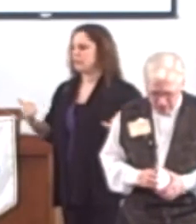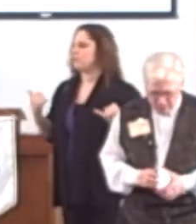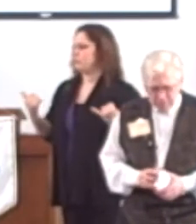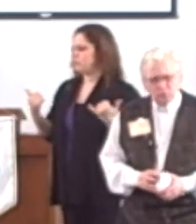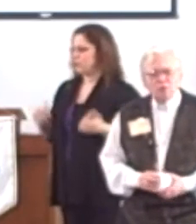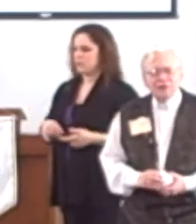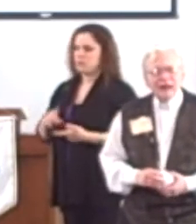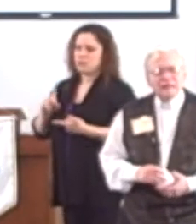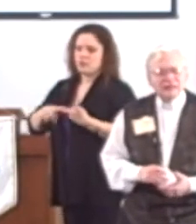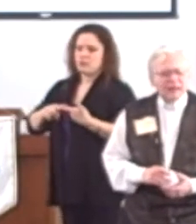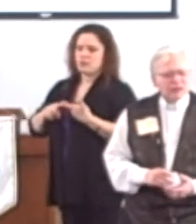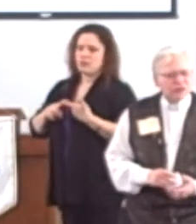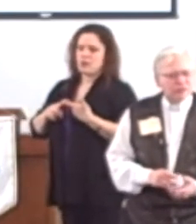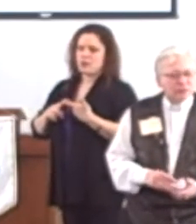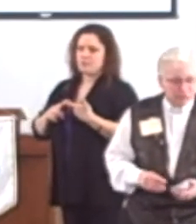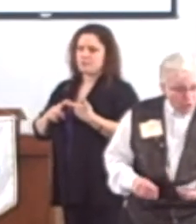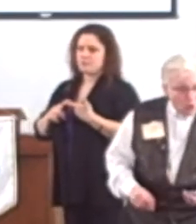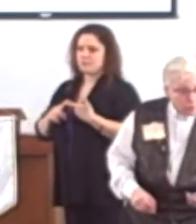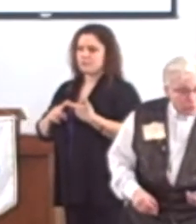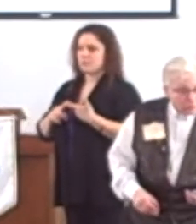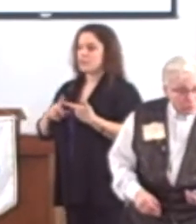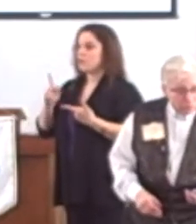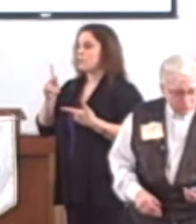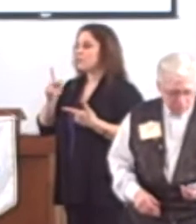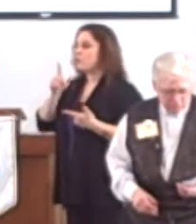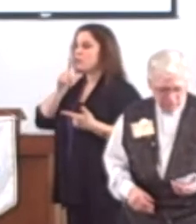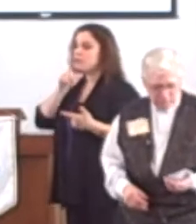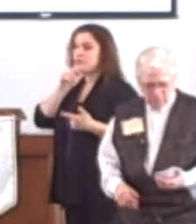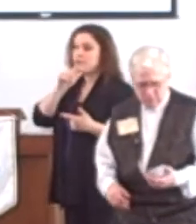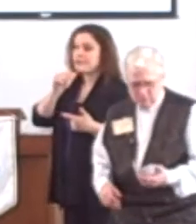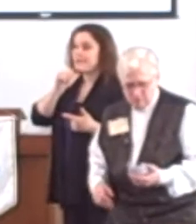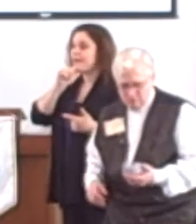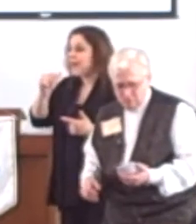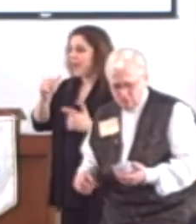We allow people who are not Caucasian to vote.